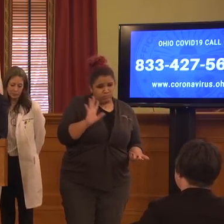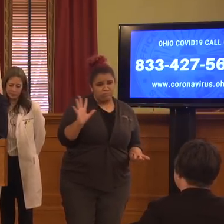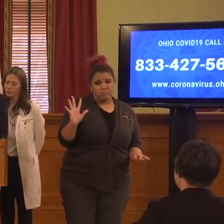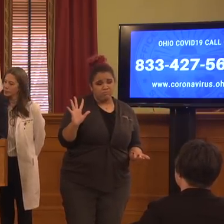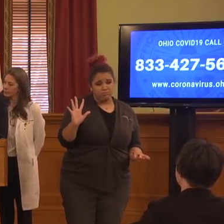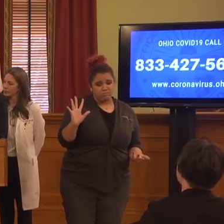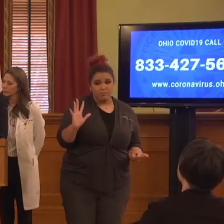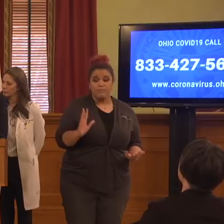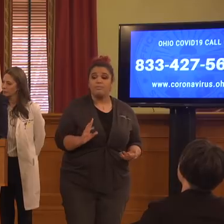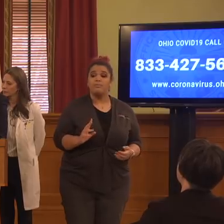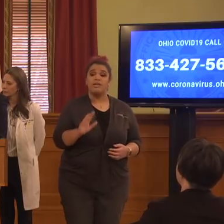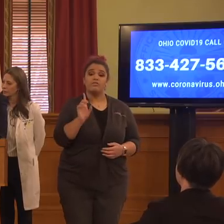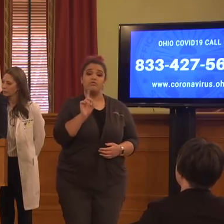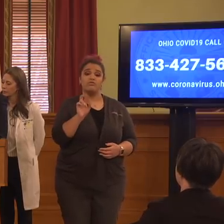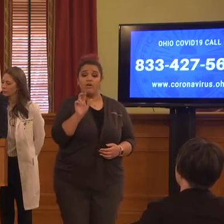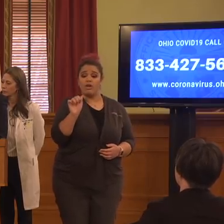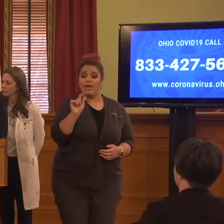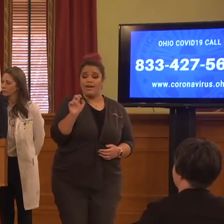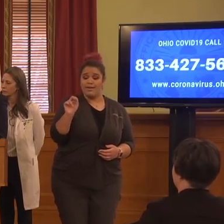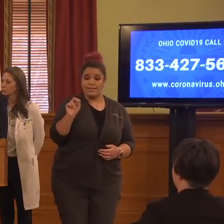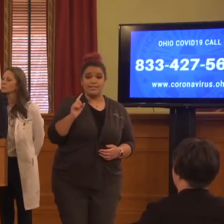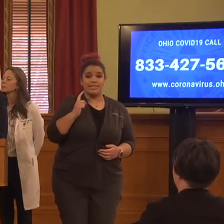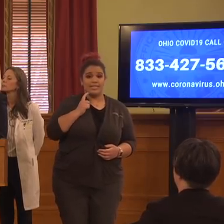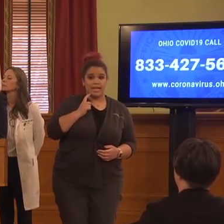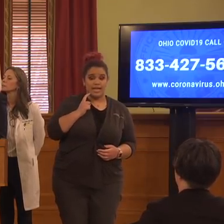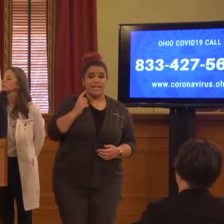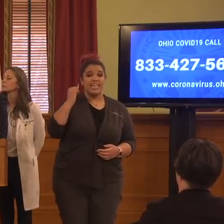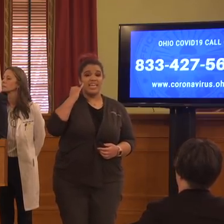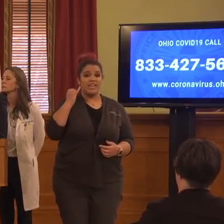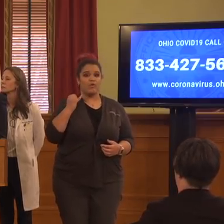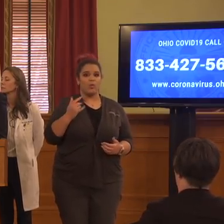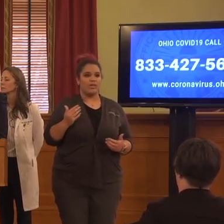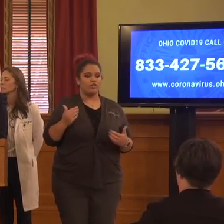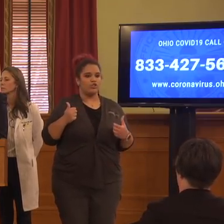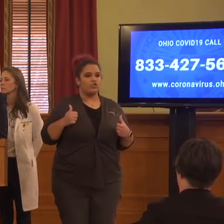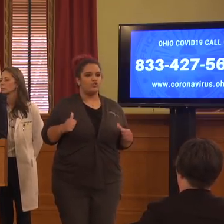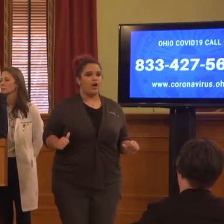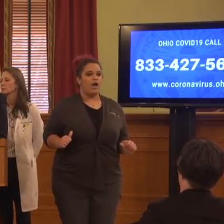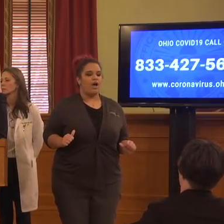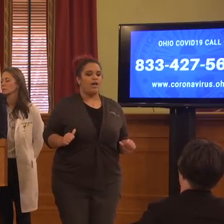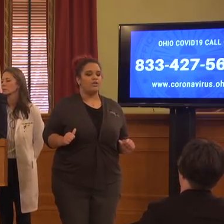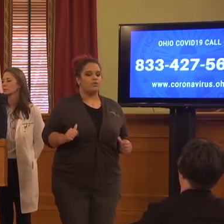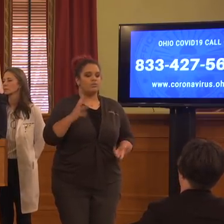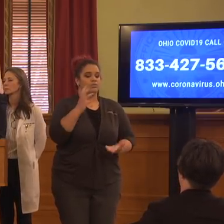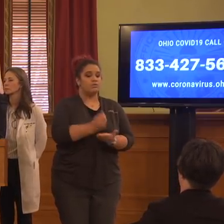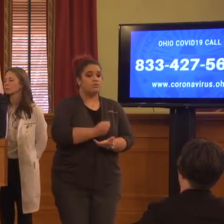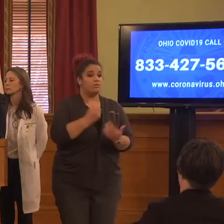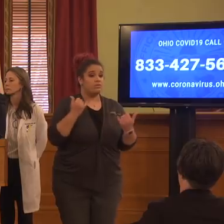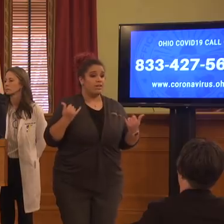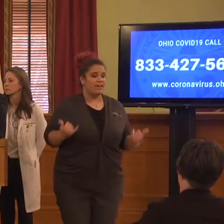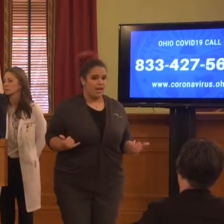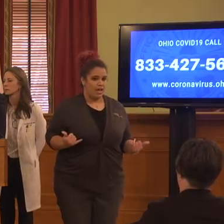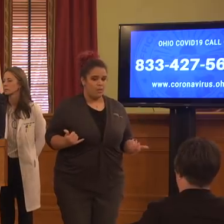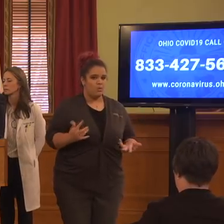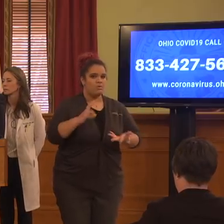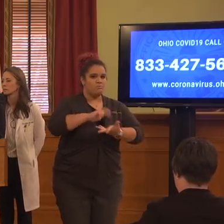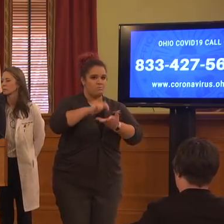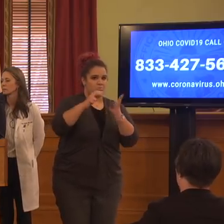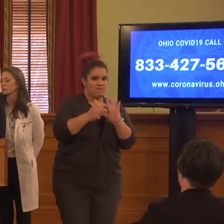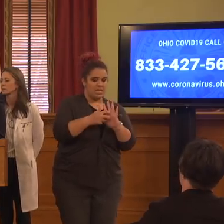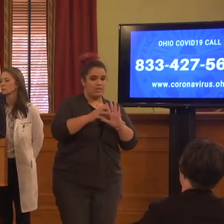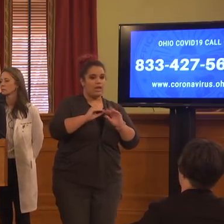Acton said, and as best we can, because the governor said it's already here, to minimize that impact of which schools and school